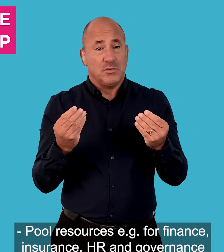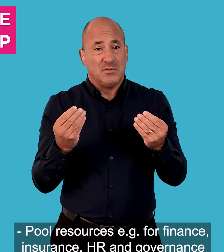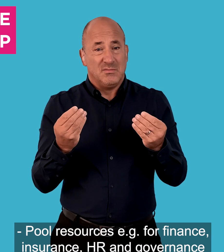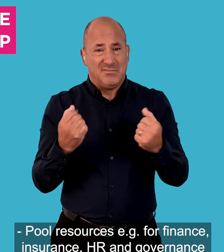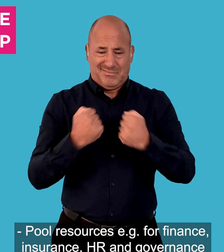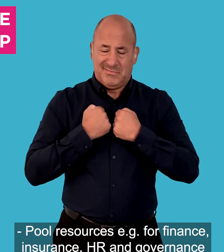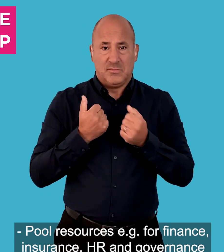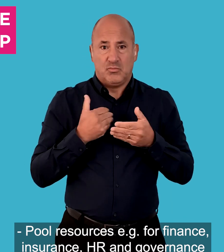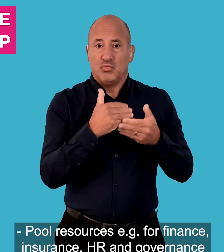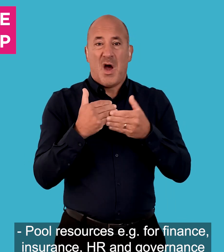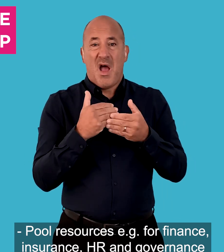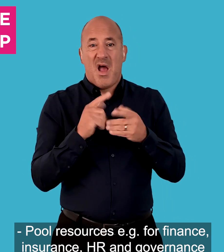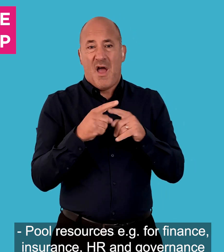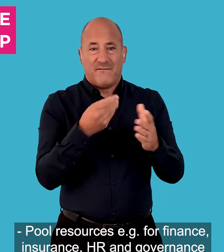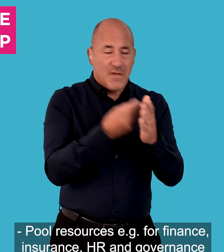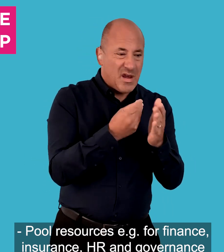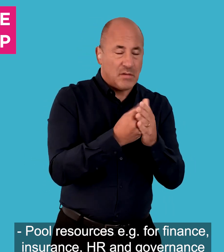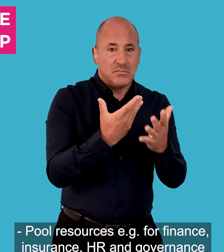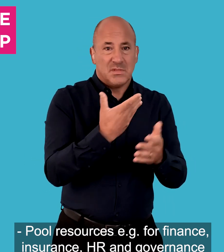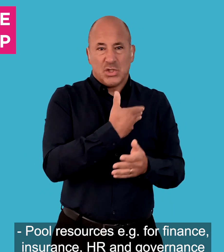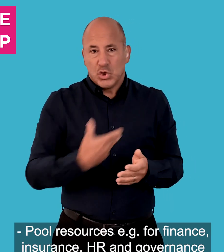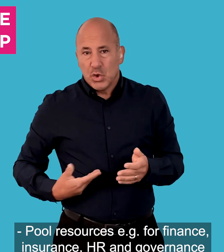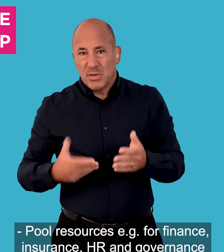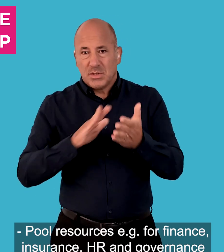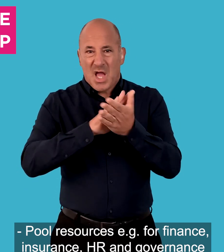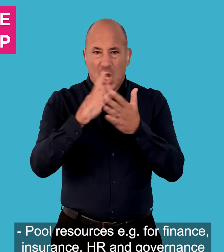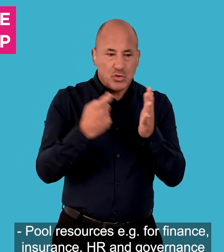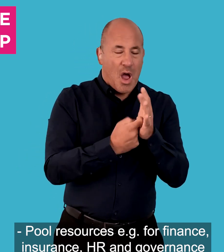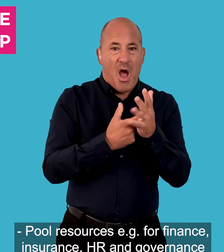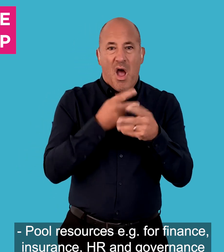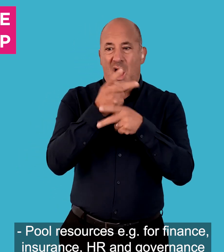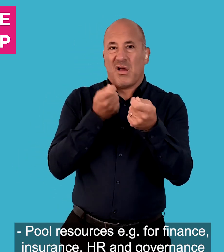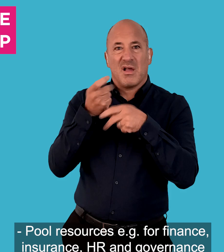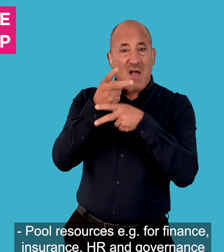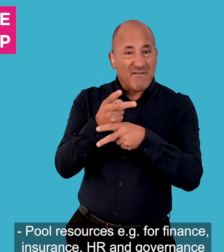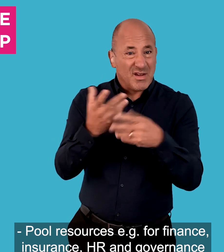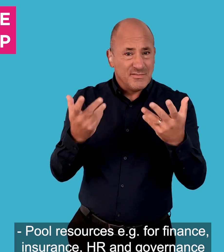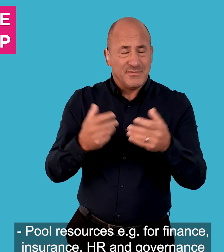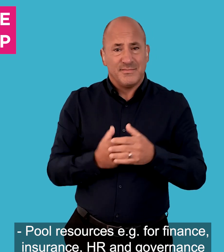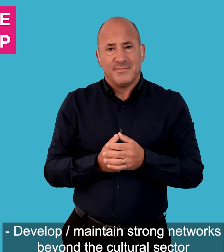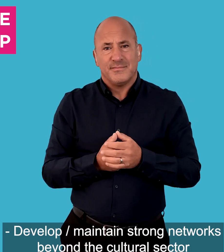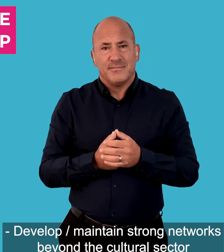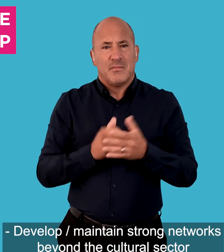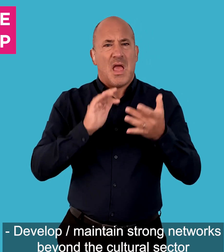Pool resources, e.g. for finance, insurance, HR and governance.